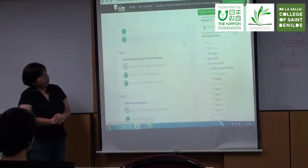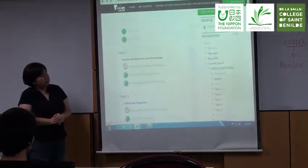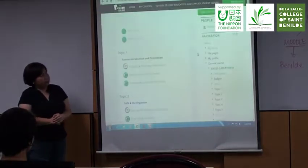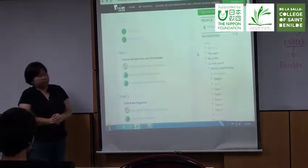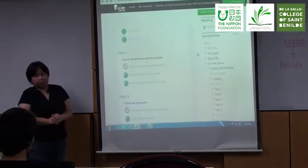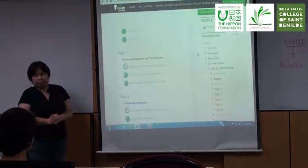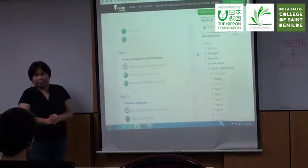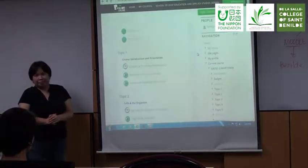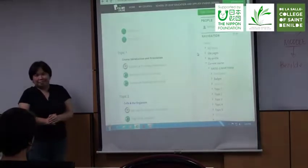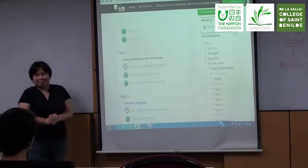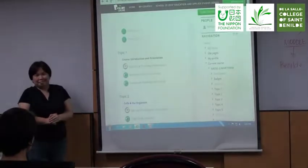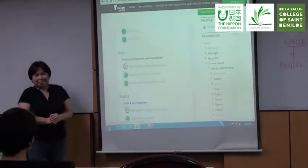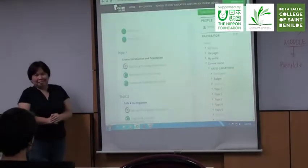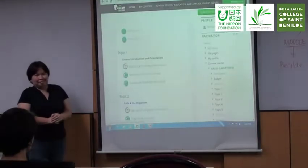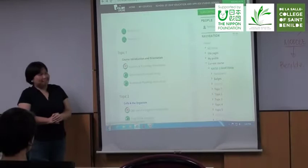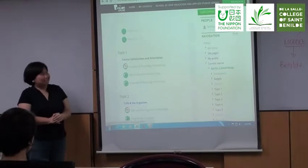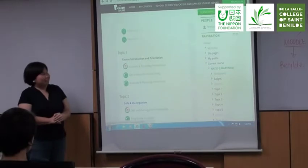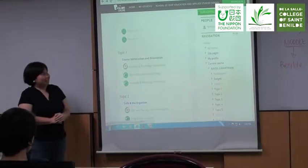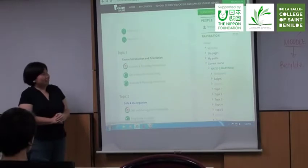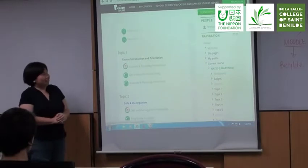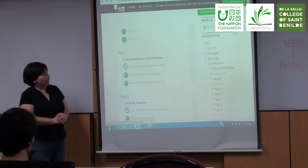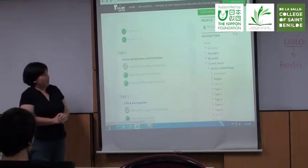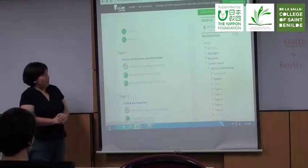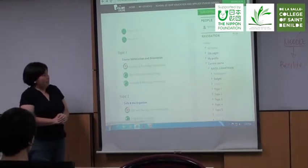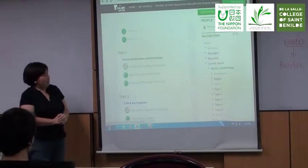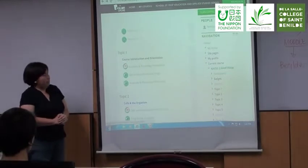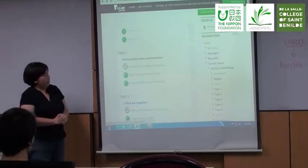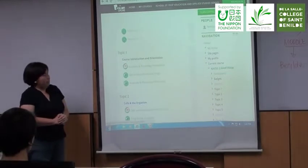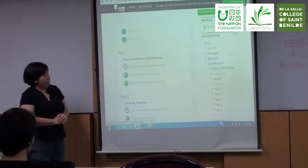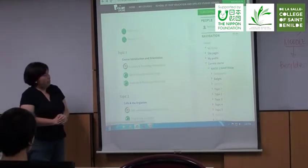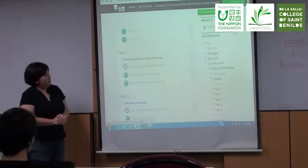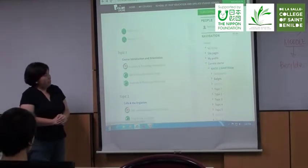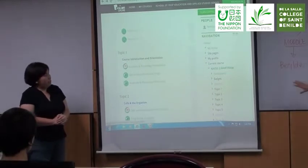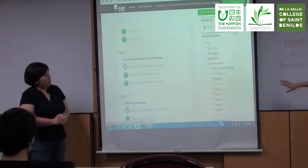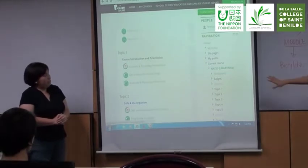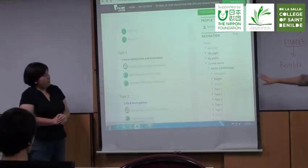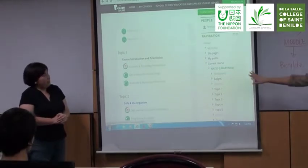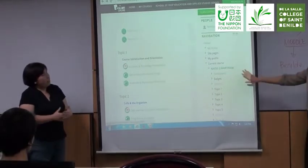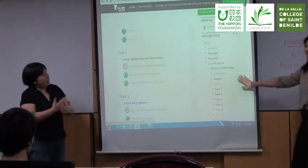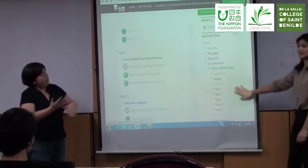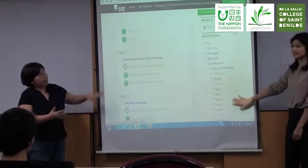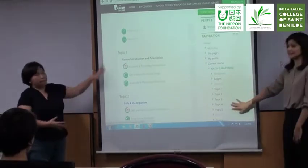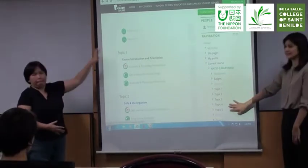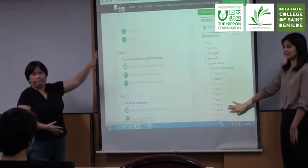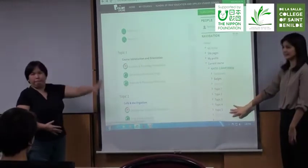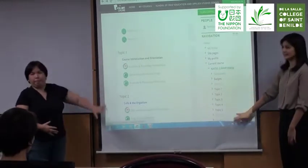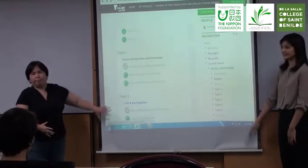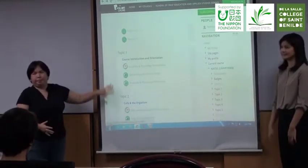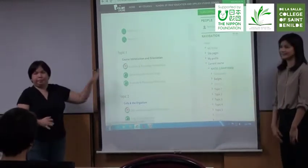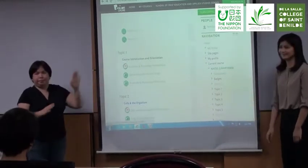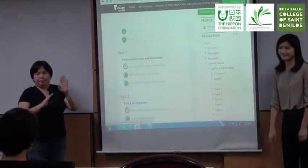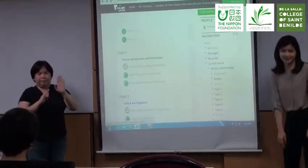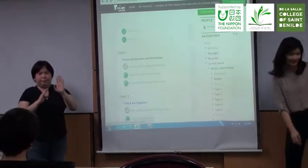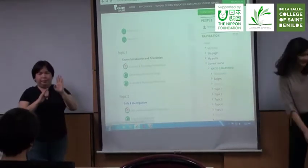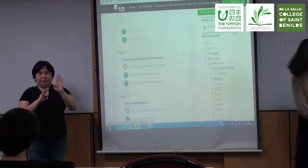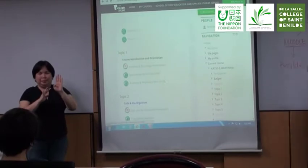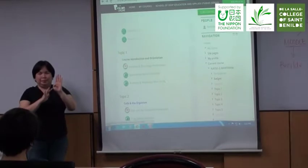Okay, so there. This is what you call the build online.